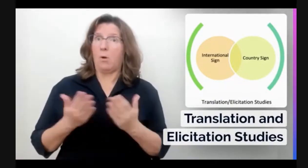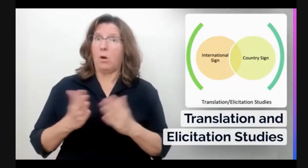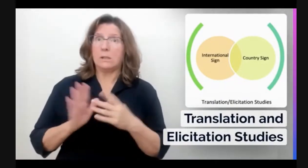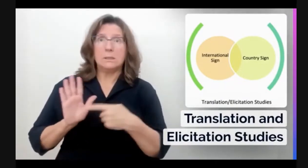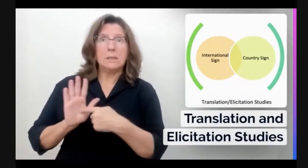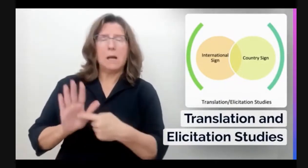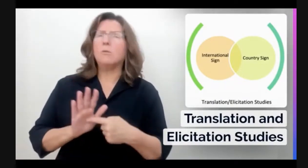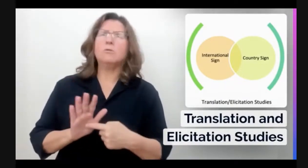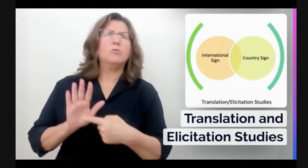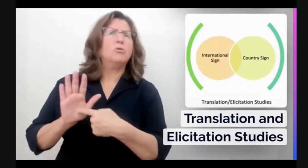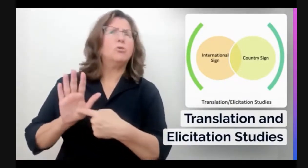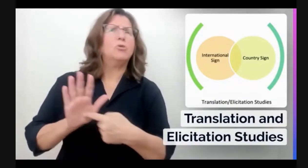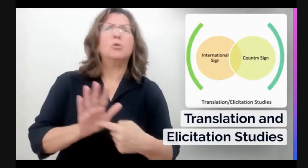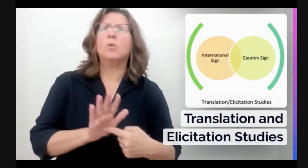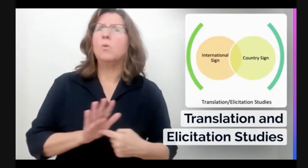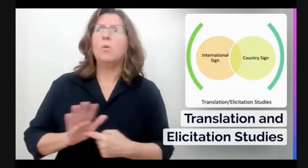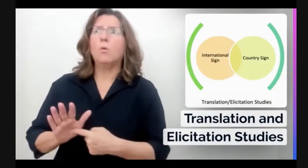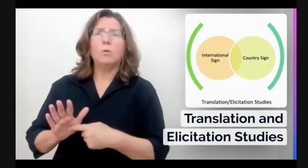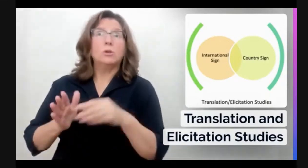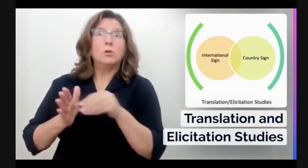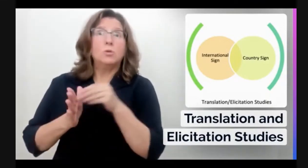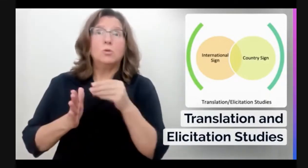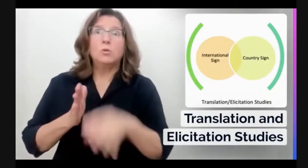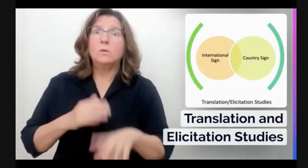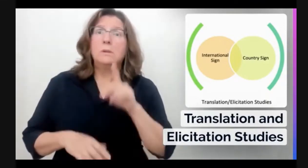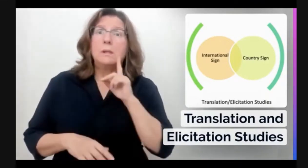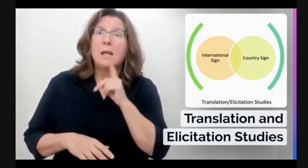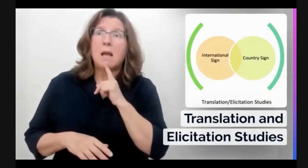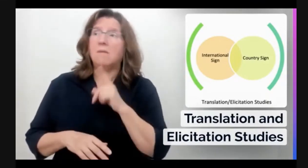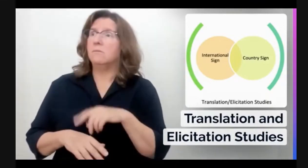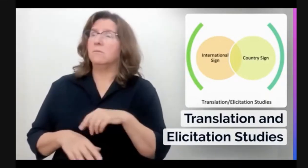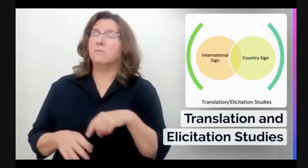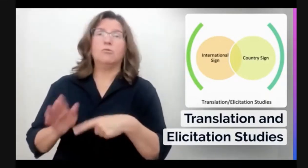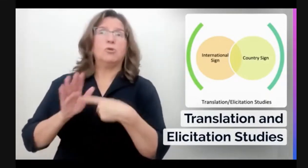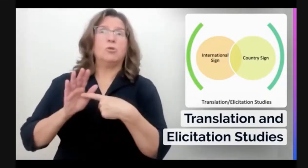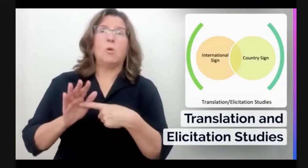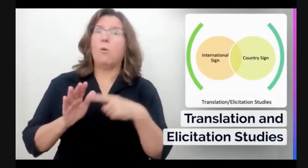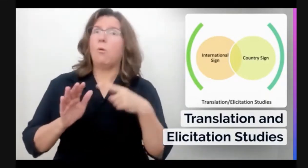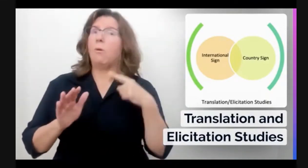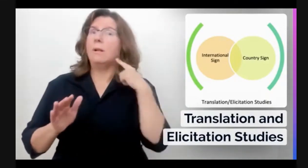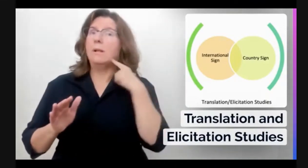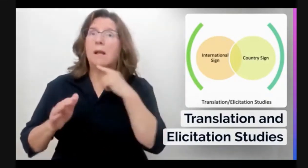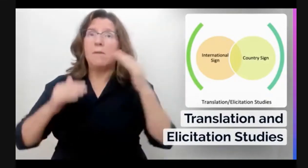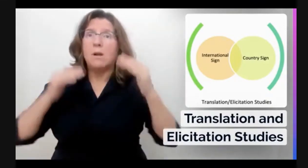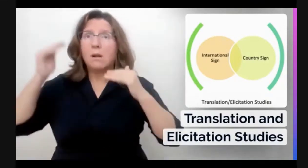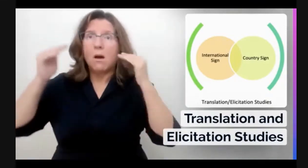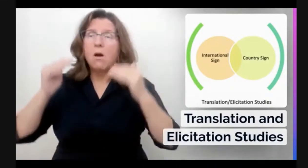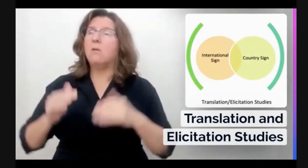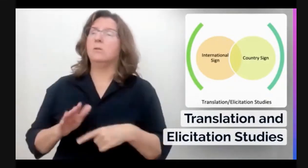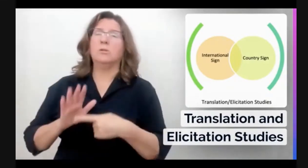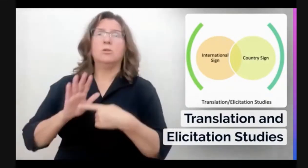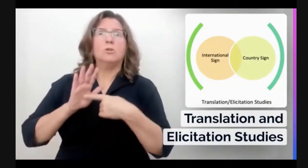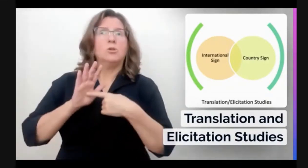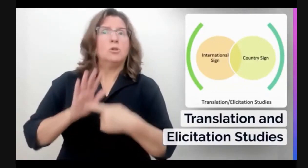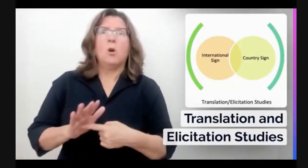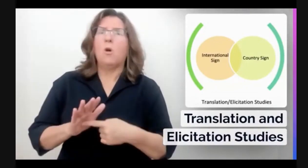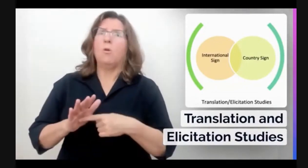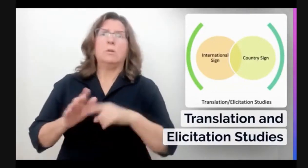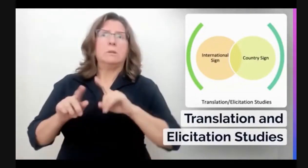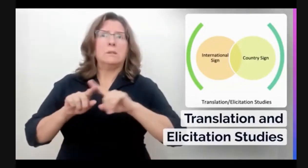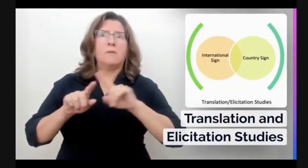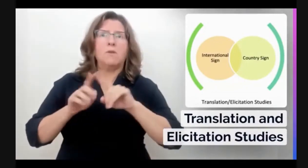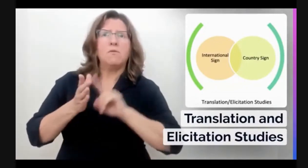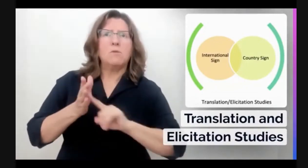it. We would be looking to evaluate it from the perspective of deaf students, deaf